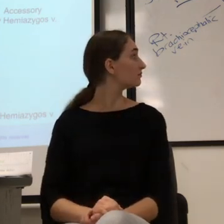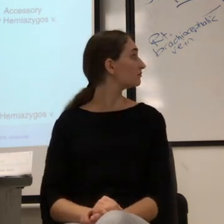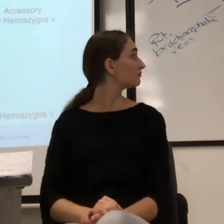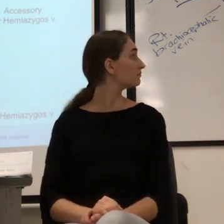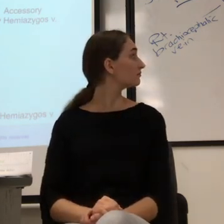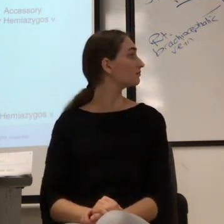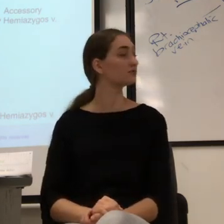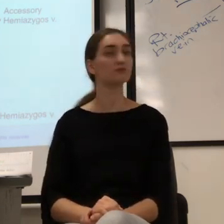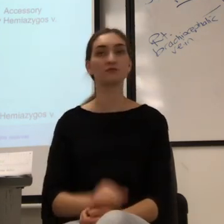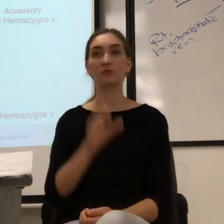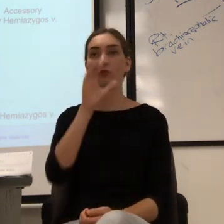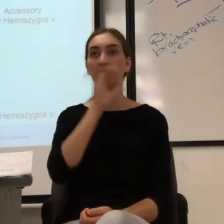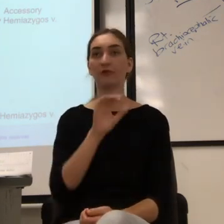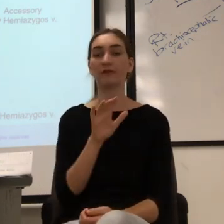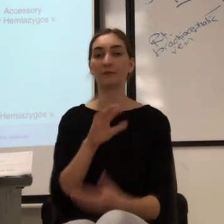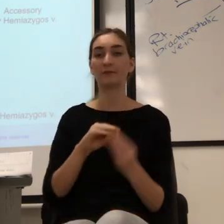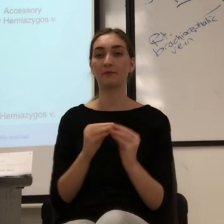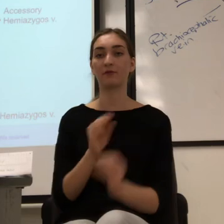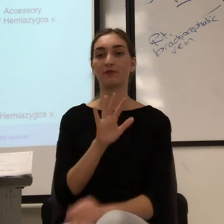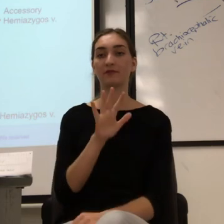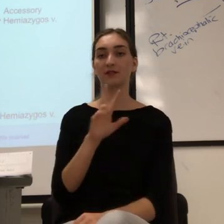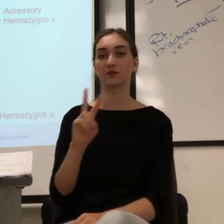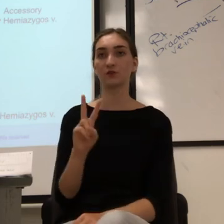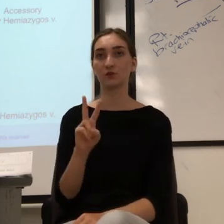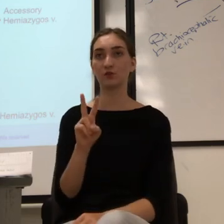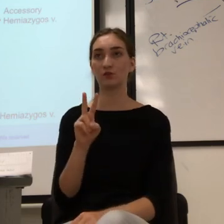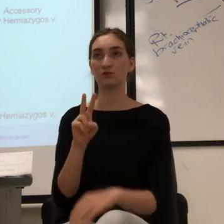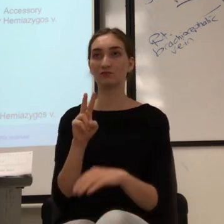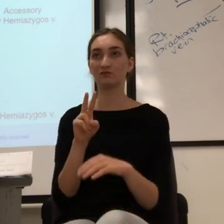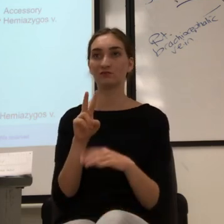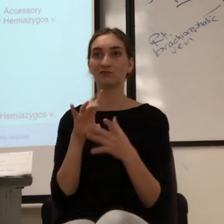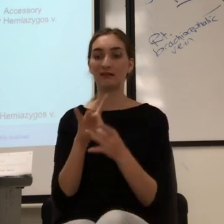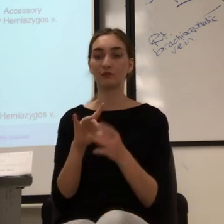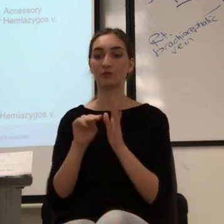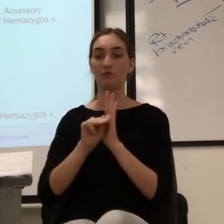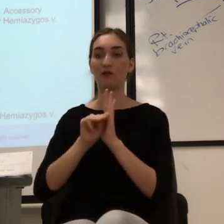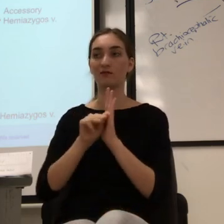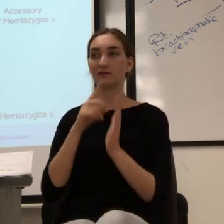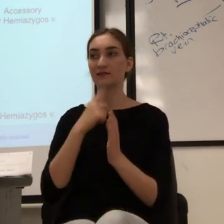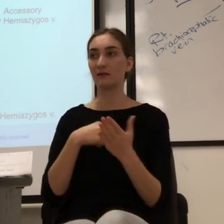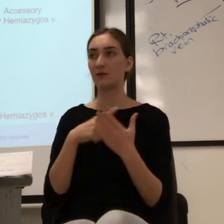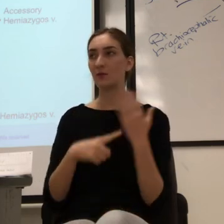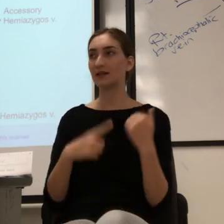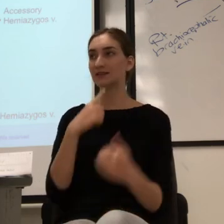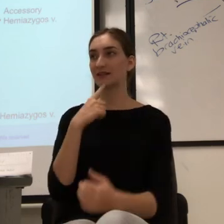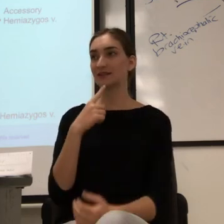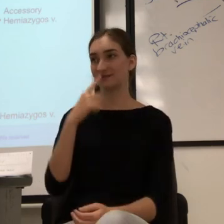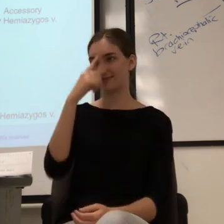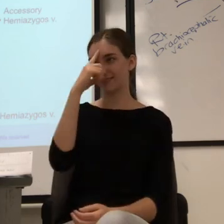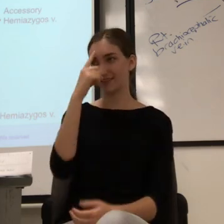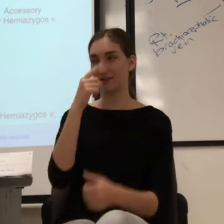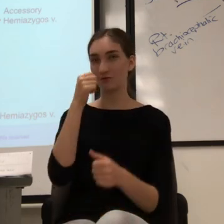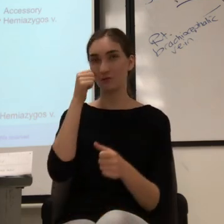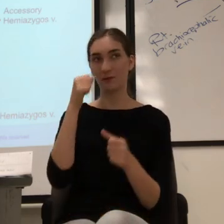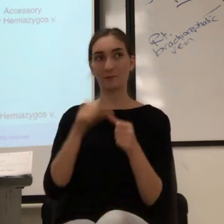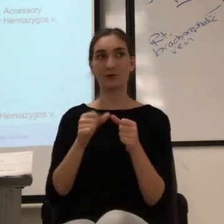So real quick, look up 52 on that model. Tell me what it says. I think I remember the right one.